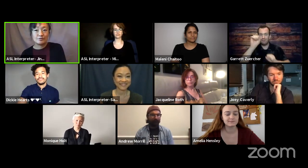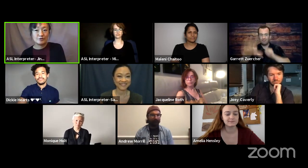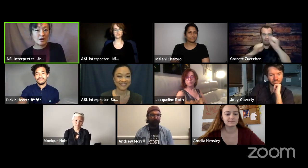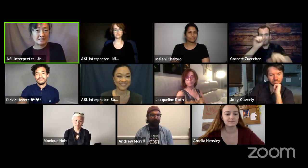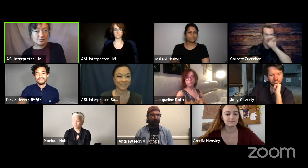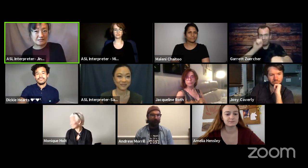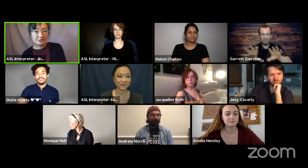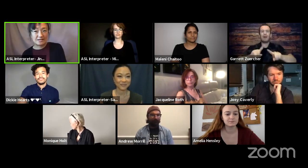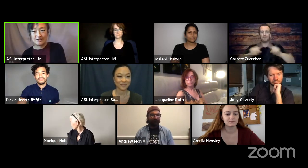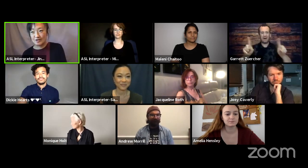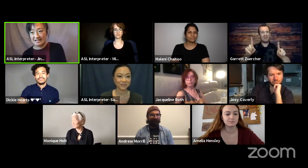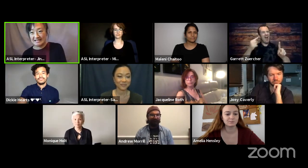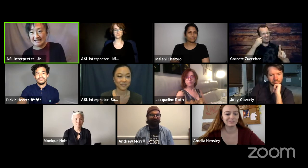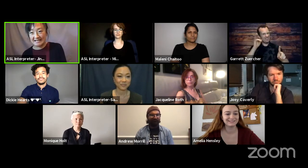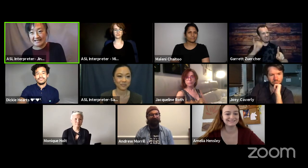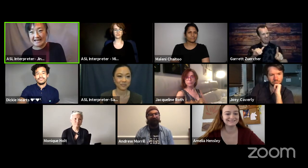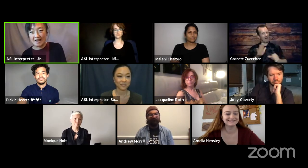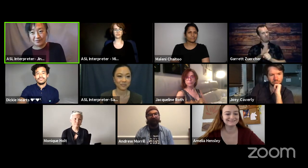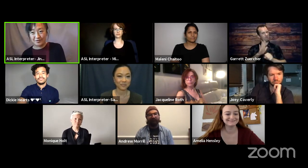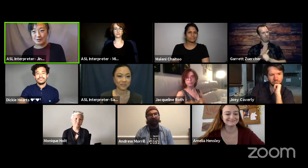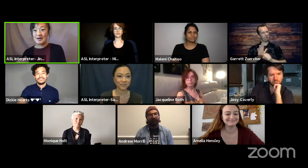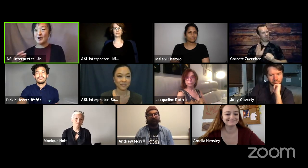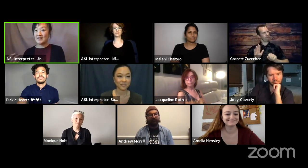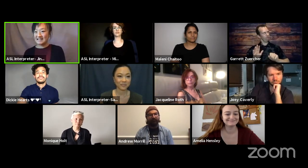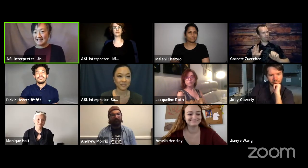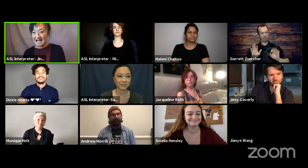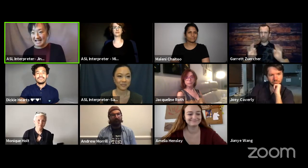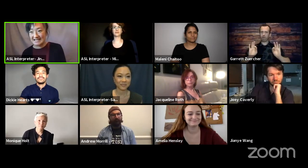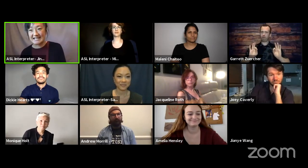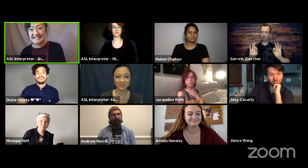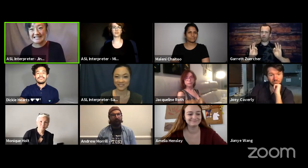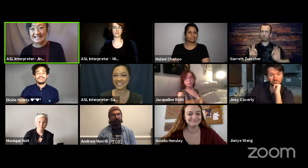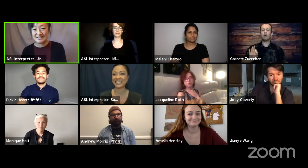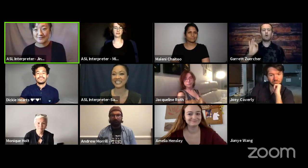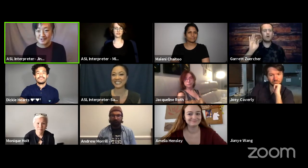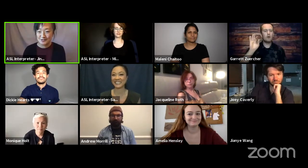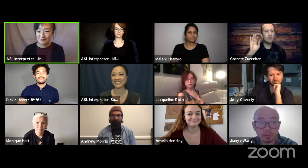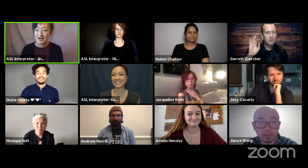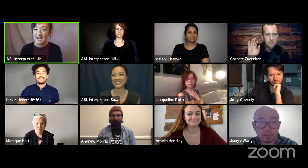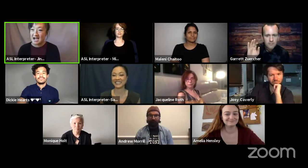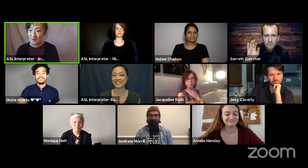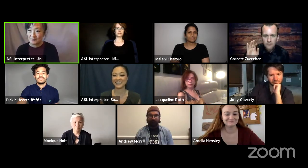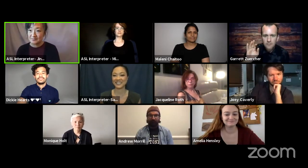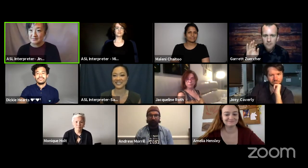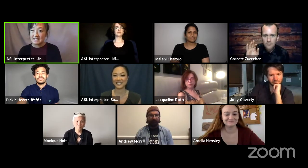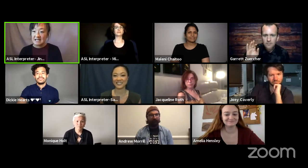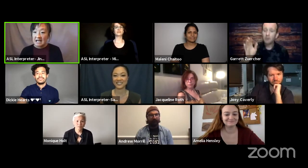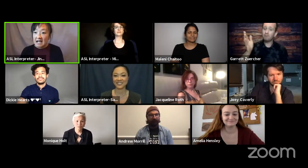So if you are seeing one screen, then you're gonna need to click gallery view. So I know that's a lot, and I think that's sufficient for now.